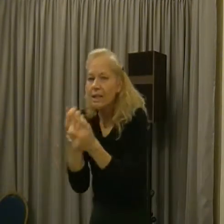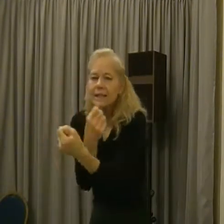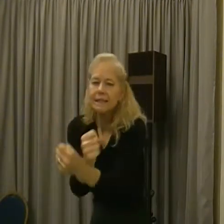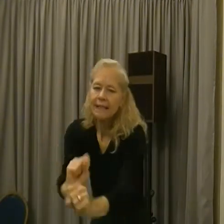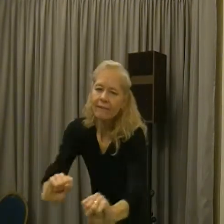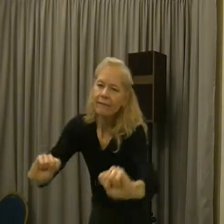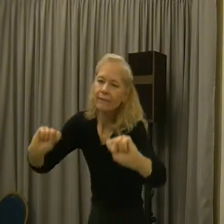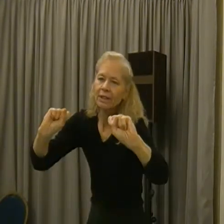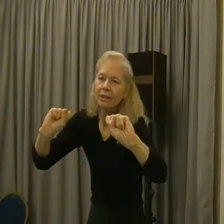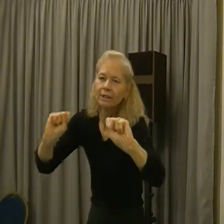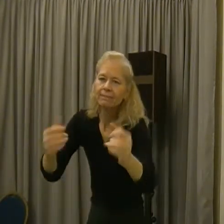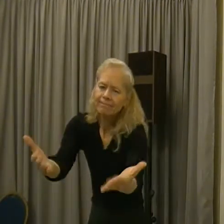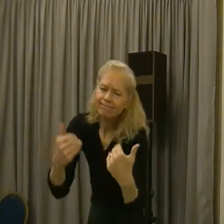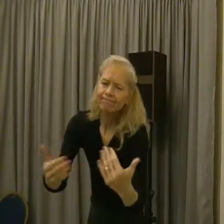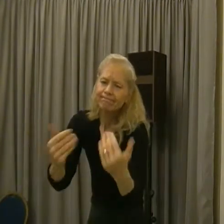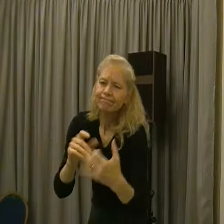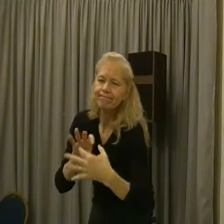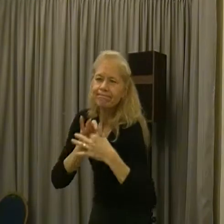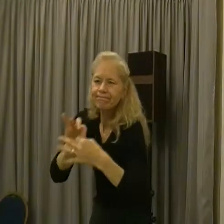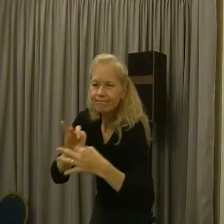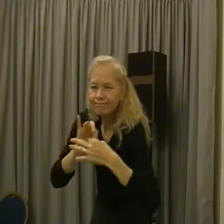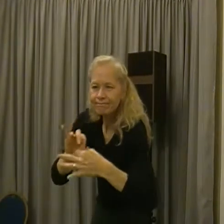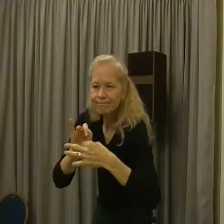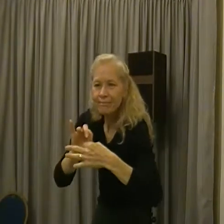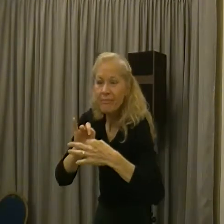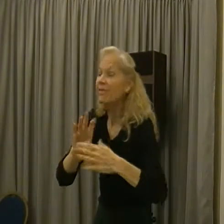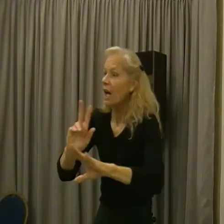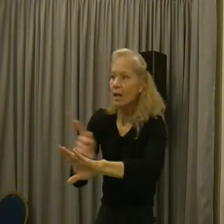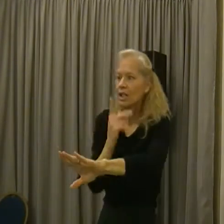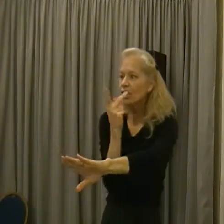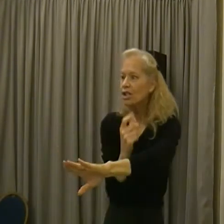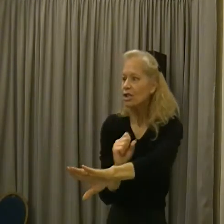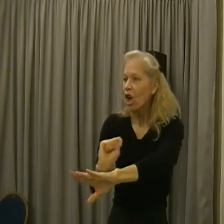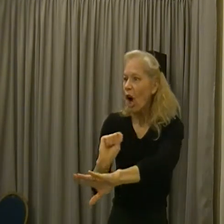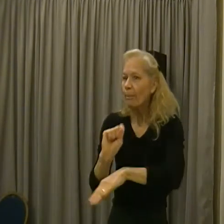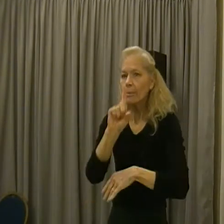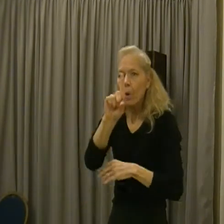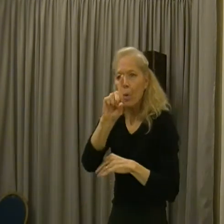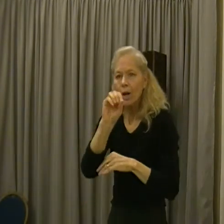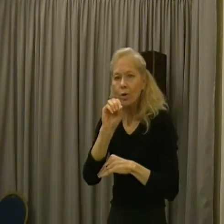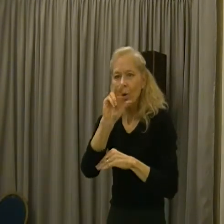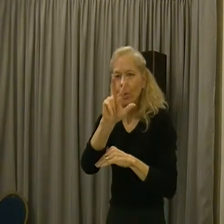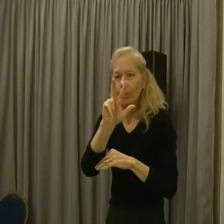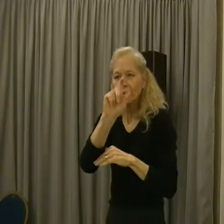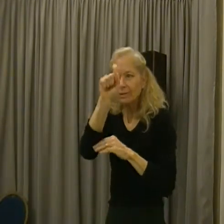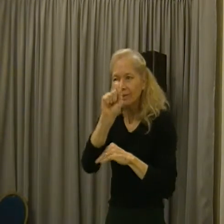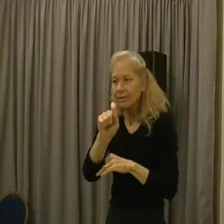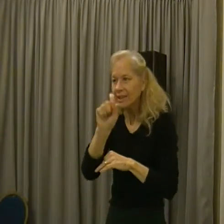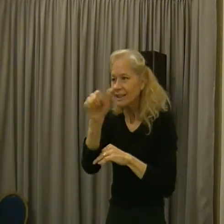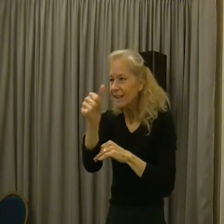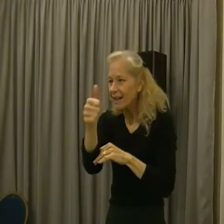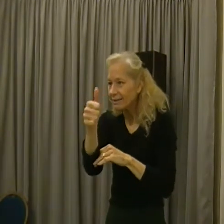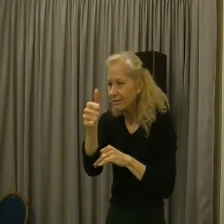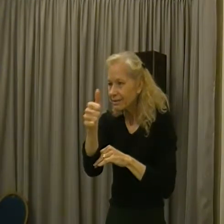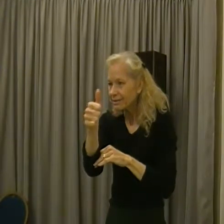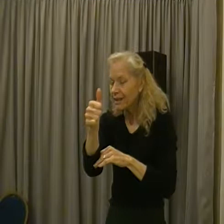teach about that. Psalm 103, verse 10. He hath not dealt with us after our sins,